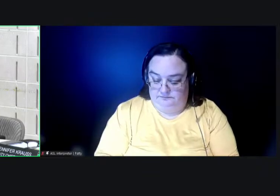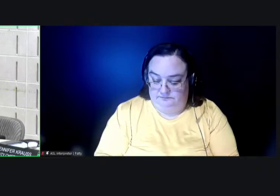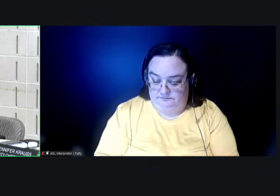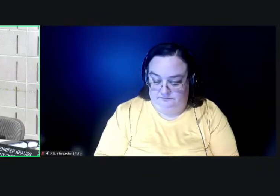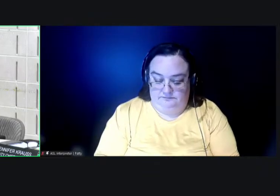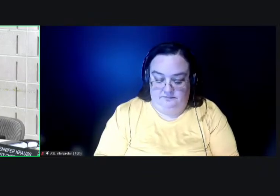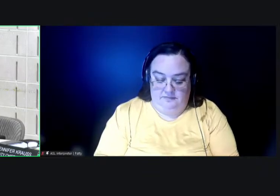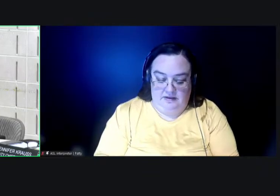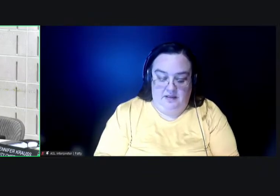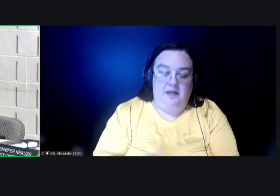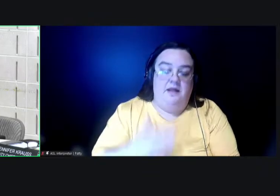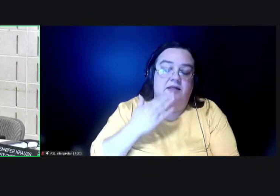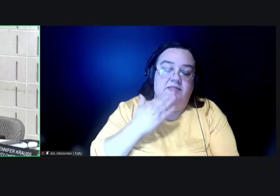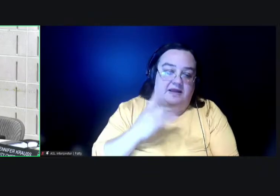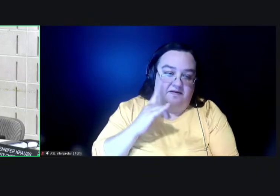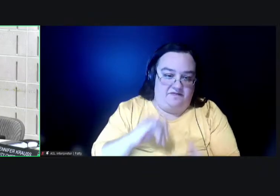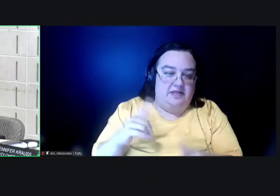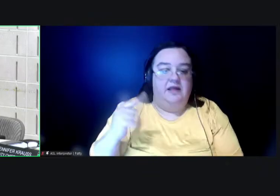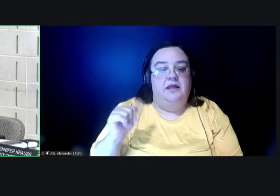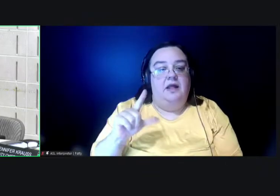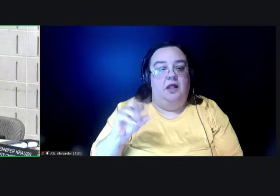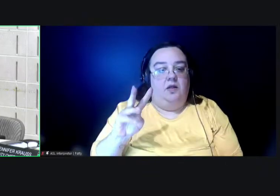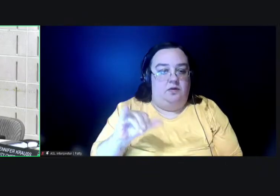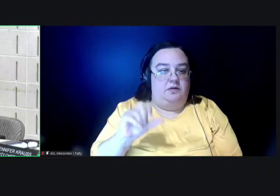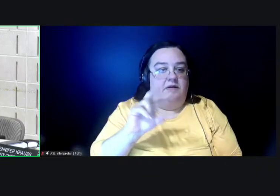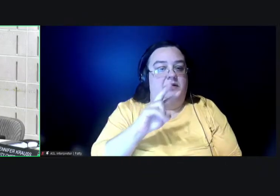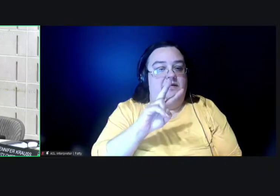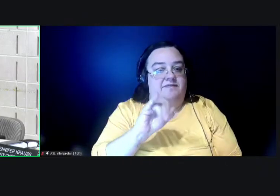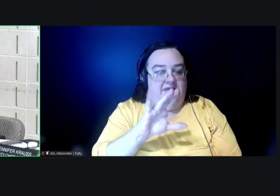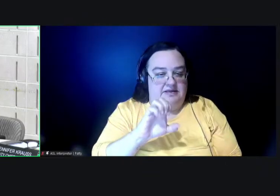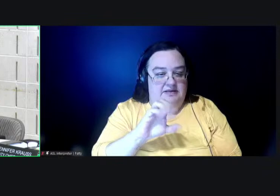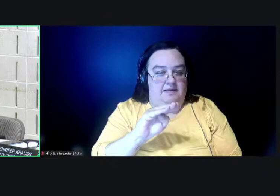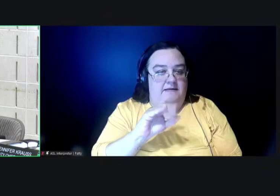Thank you for that. Thank you, Vice Mayor Briner.